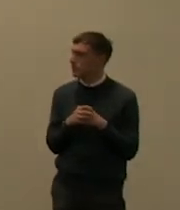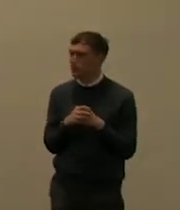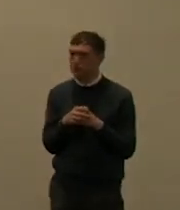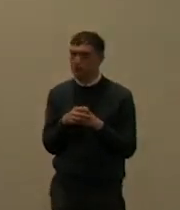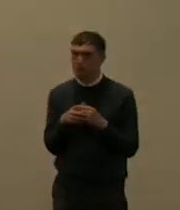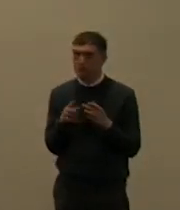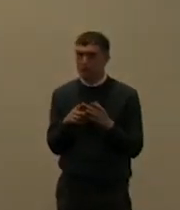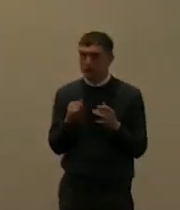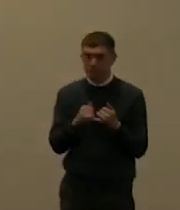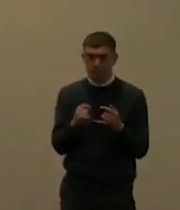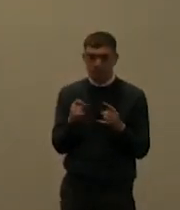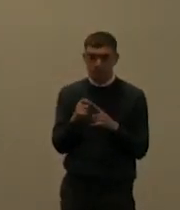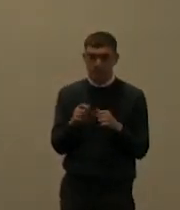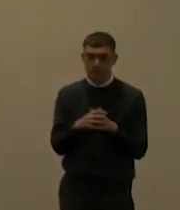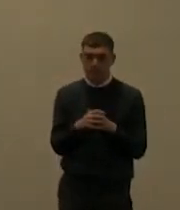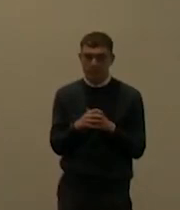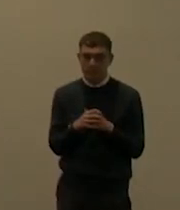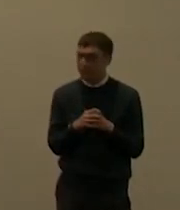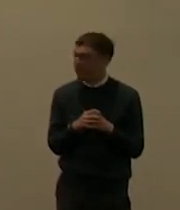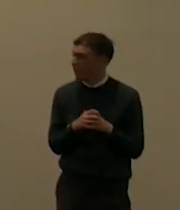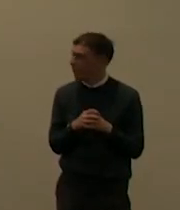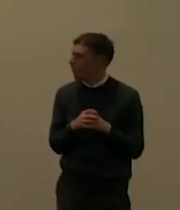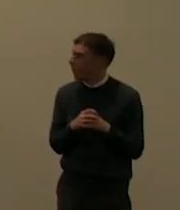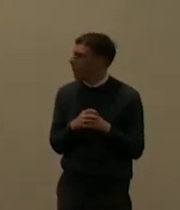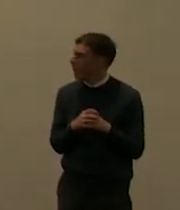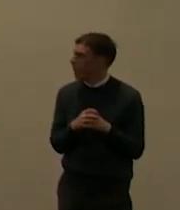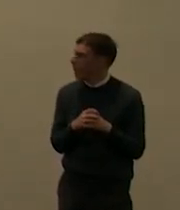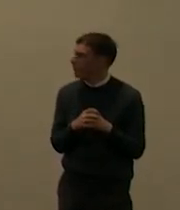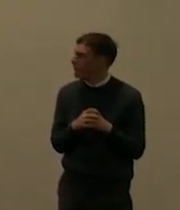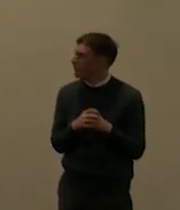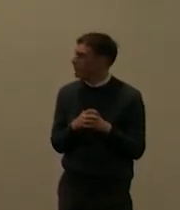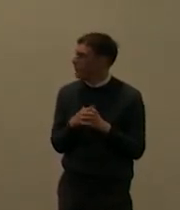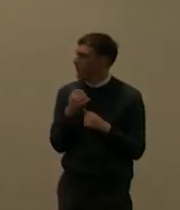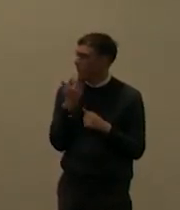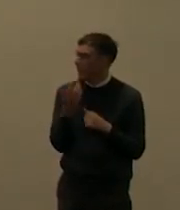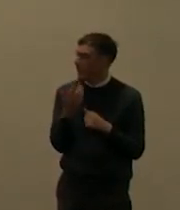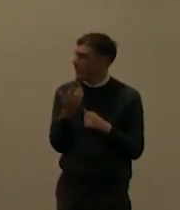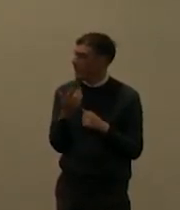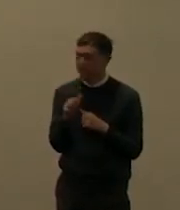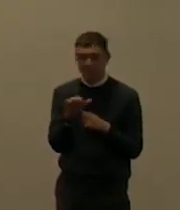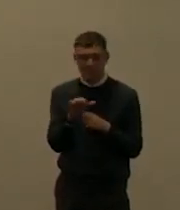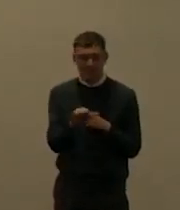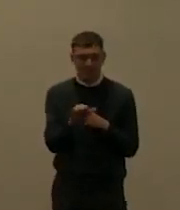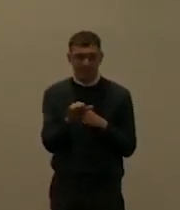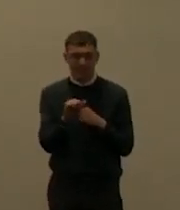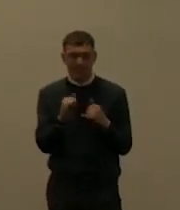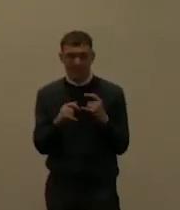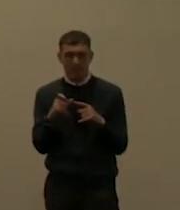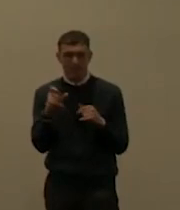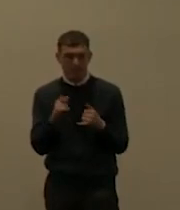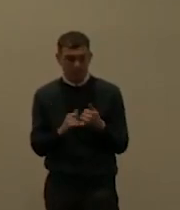ICMP connection to an on-premise environment every 30 seconds with a